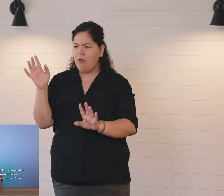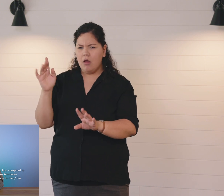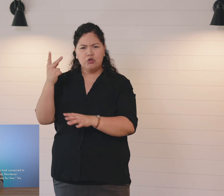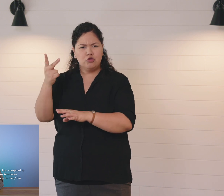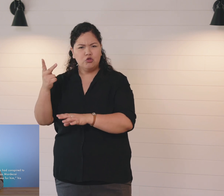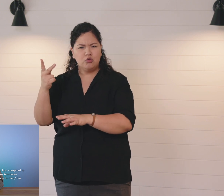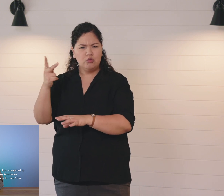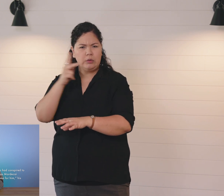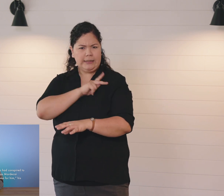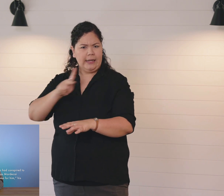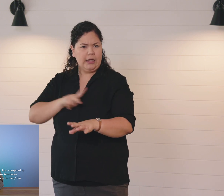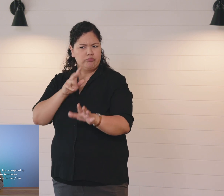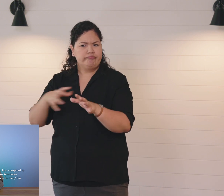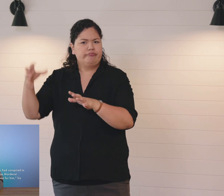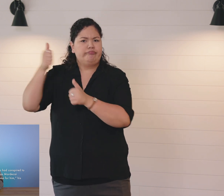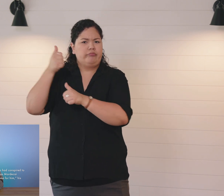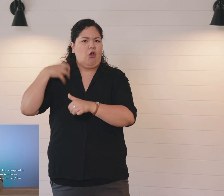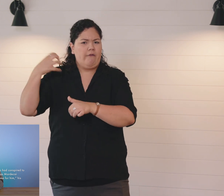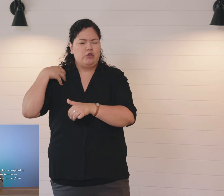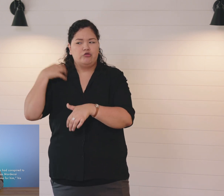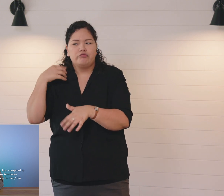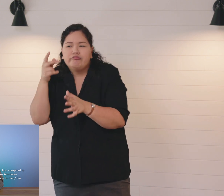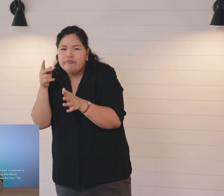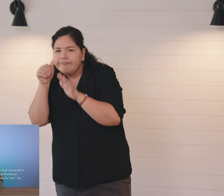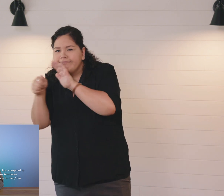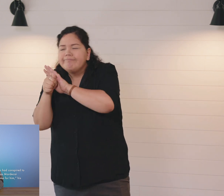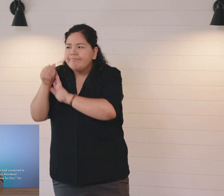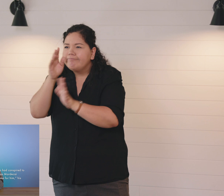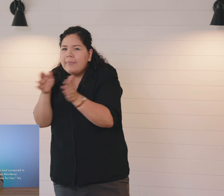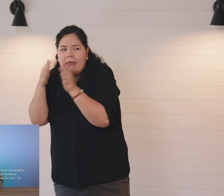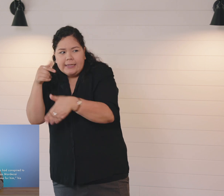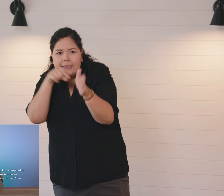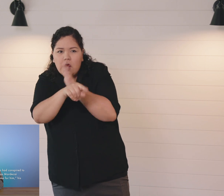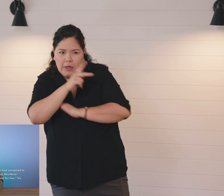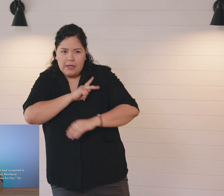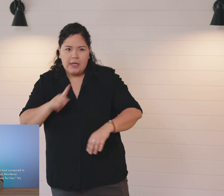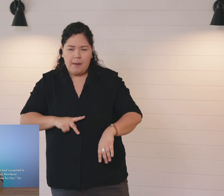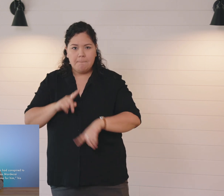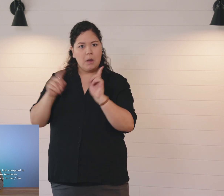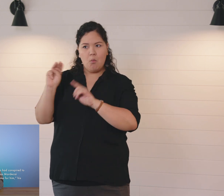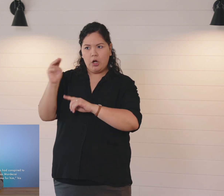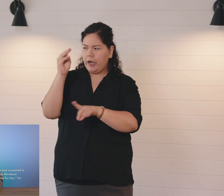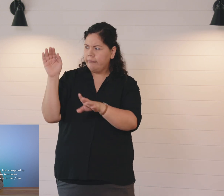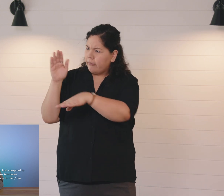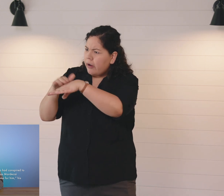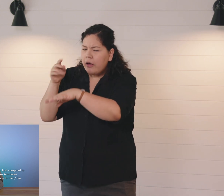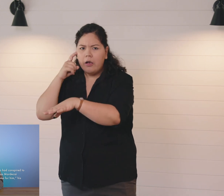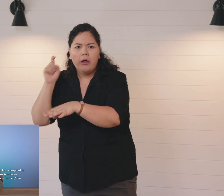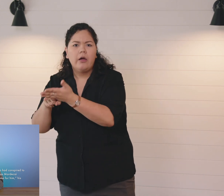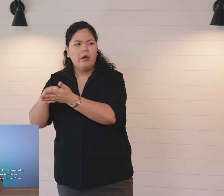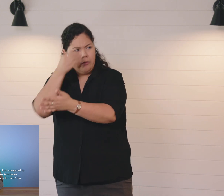who had conspired to assassinate King Xerxes. What honor and recognition has Mordecai received for this? The king